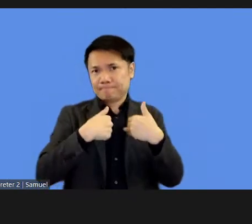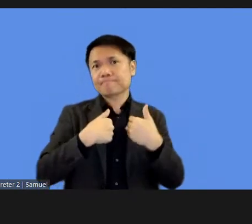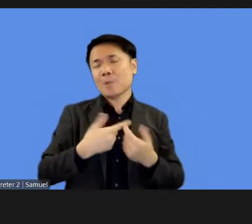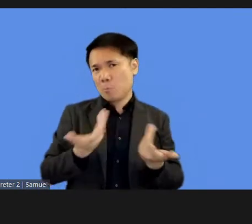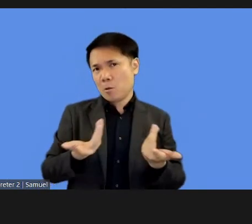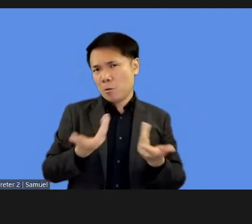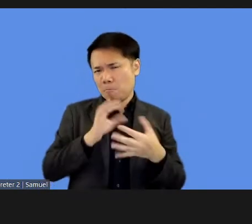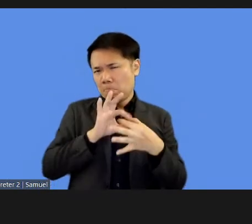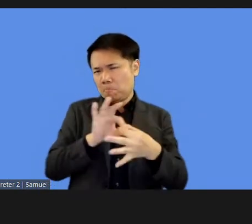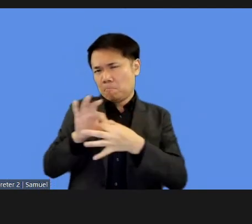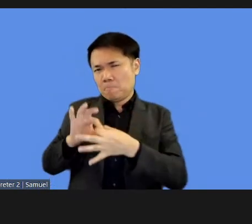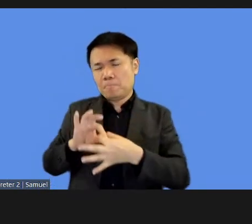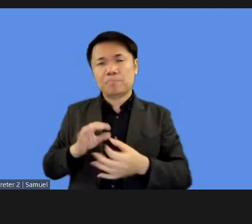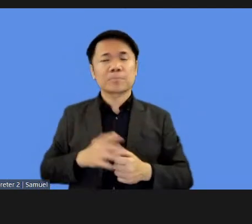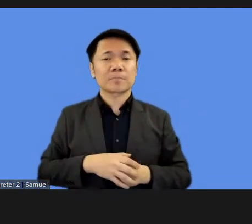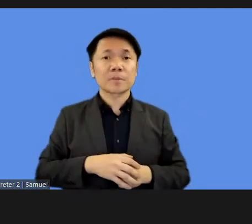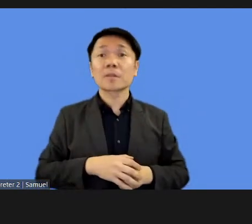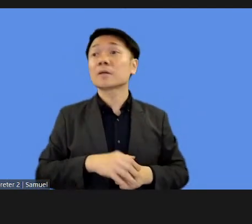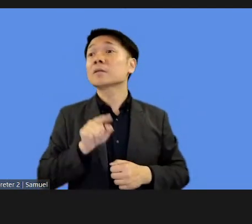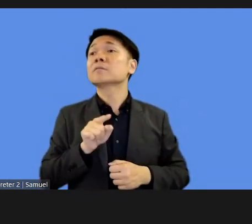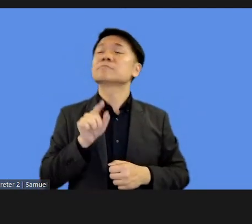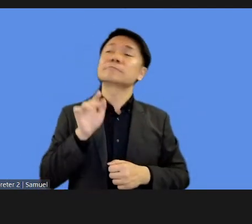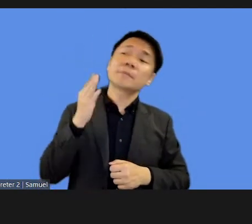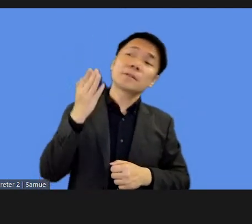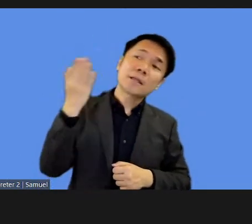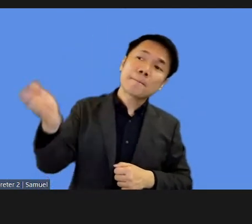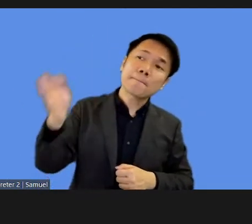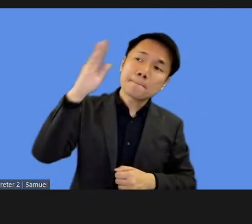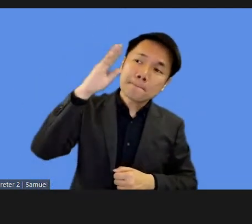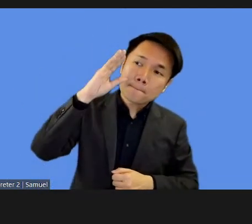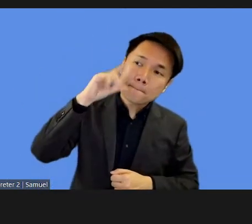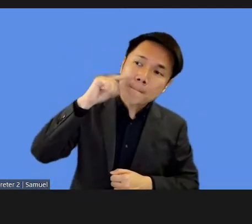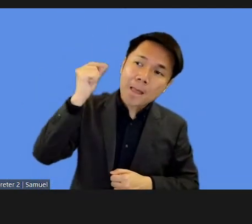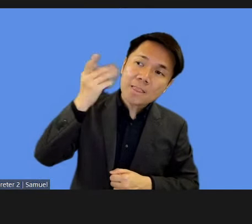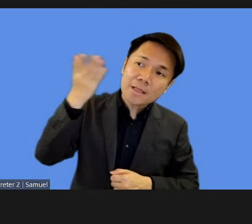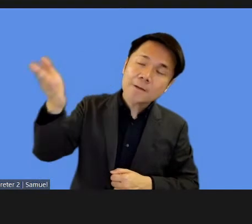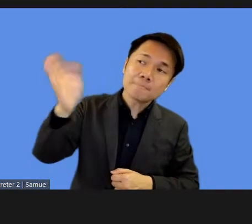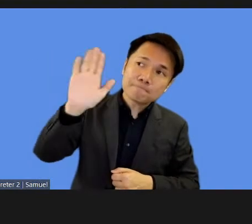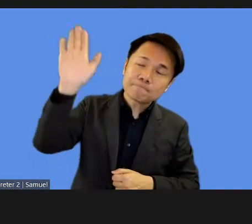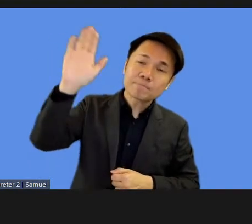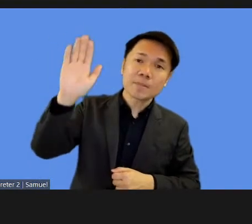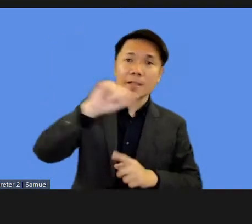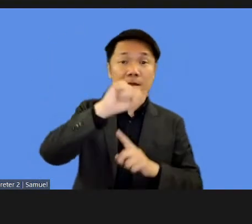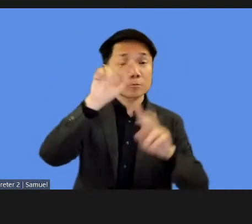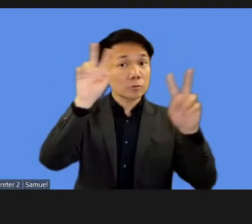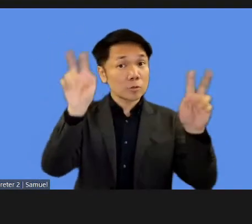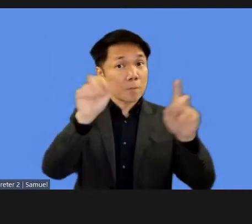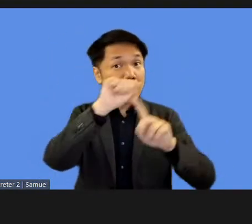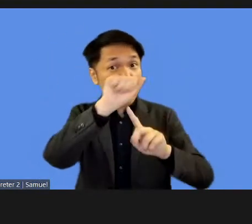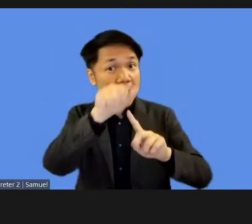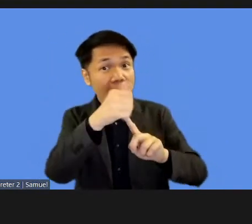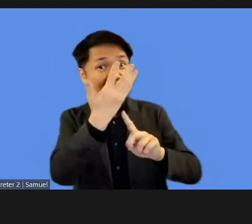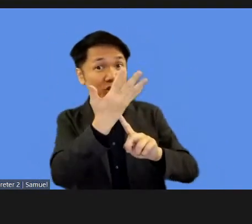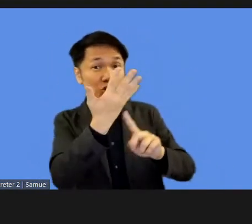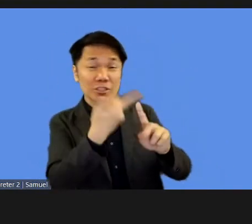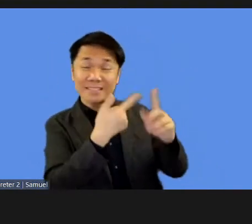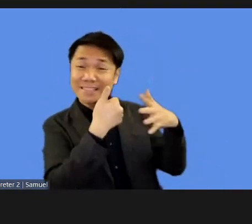one more thing about the gentleman who spoke about how the SDG 6 fits in the other